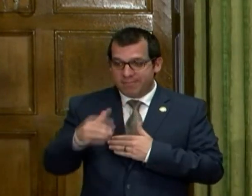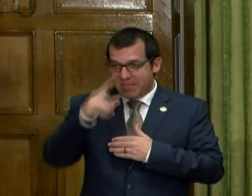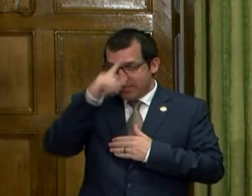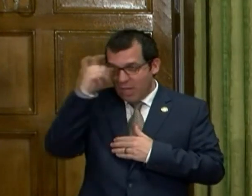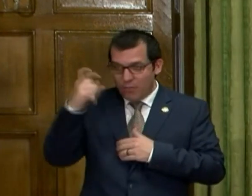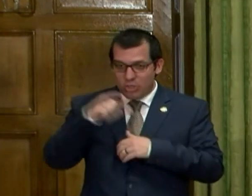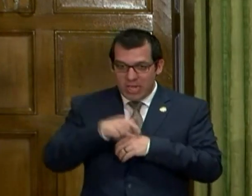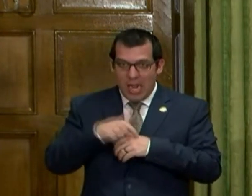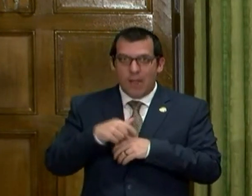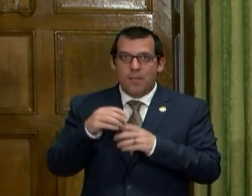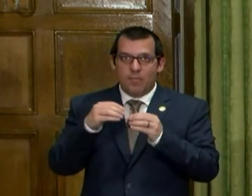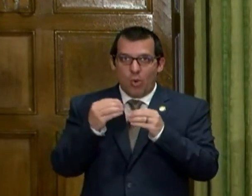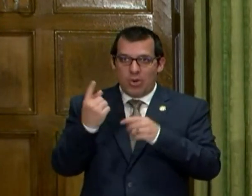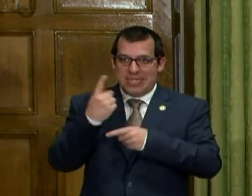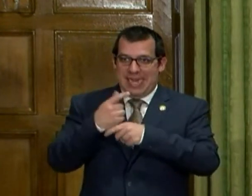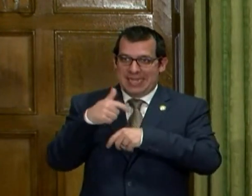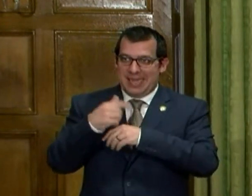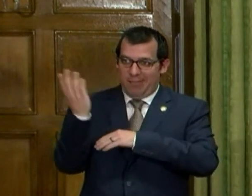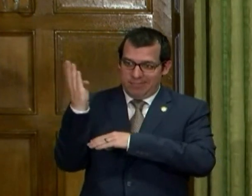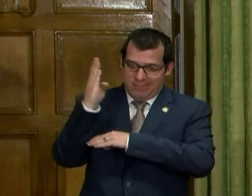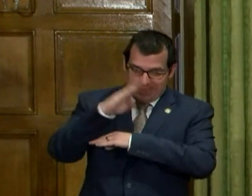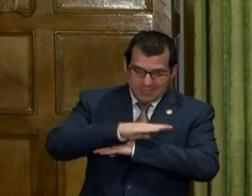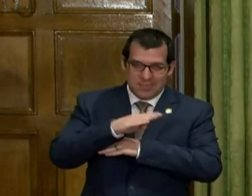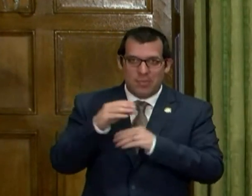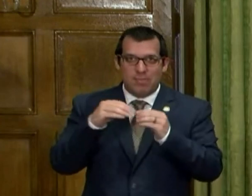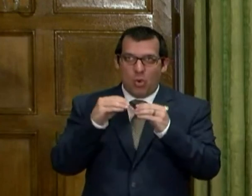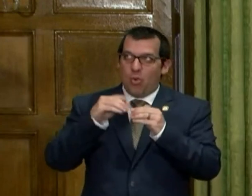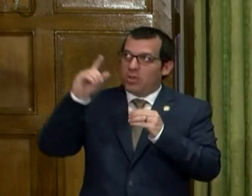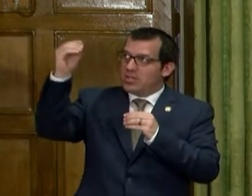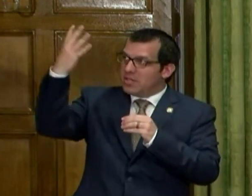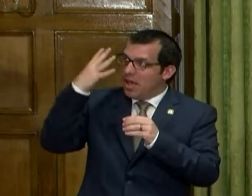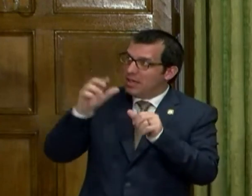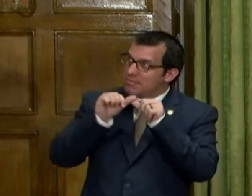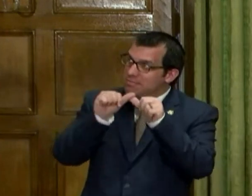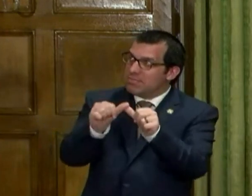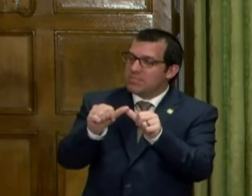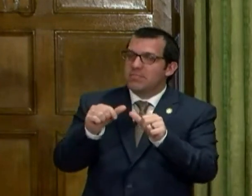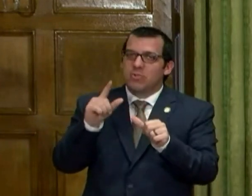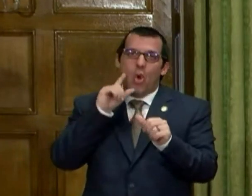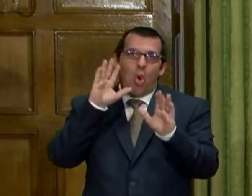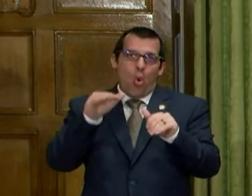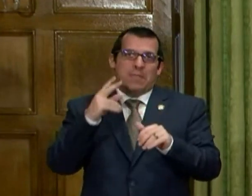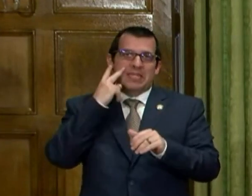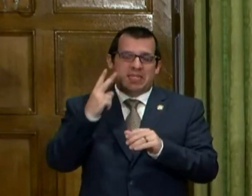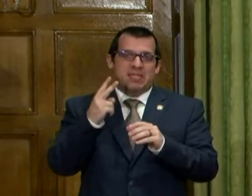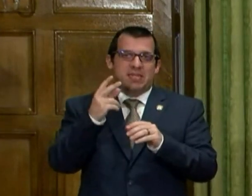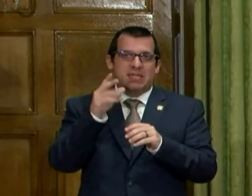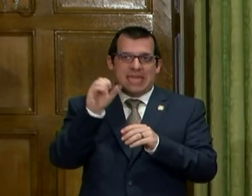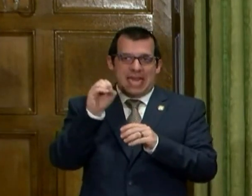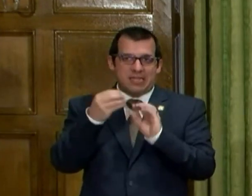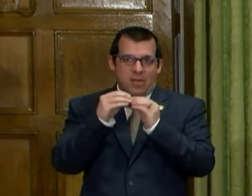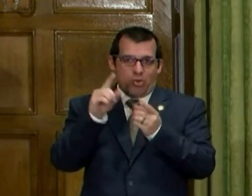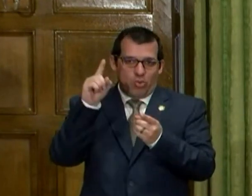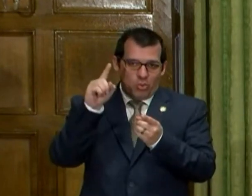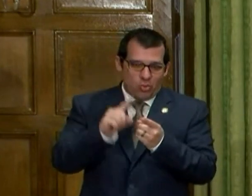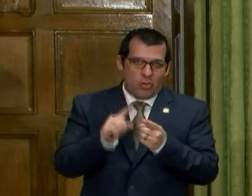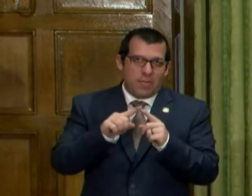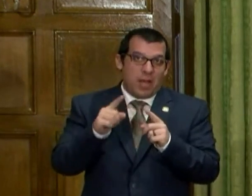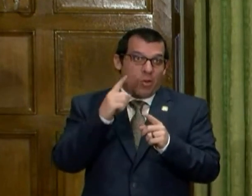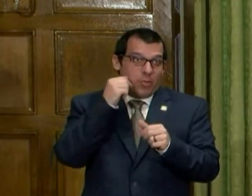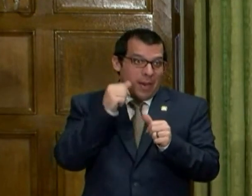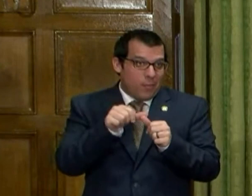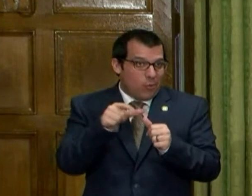and we get longer days and more ultraviolet light, we hope that we'll see fewer cases. But remember, this is a